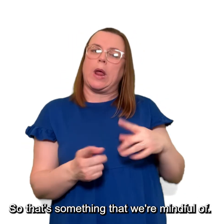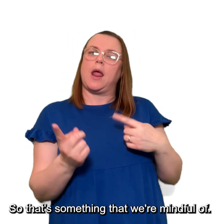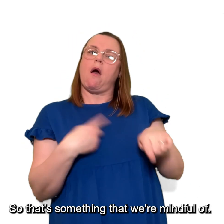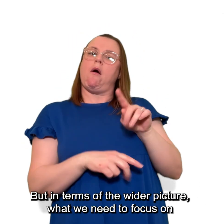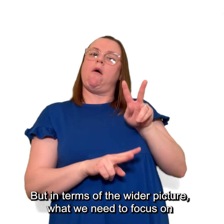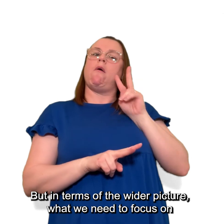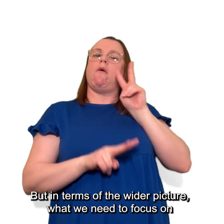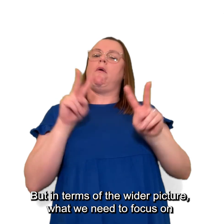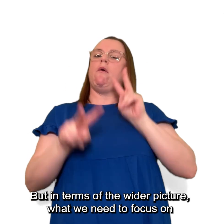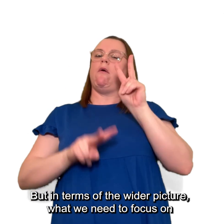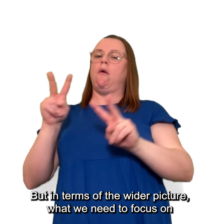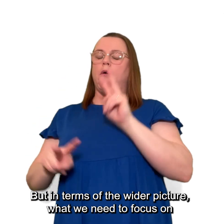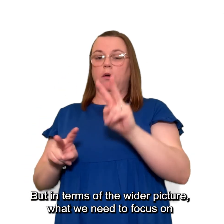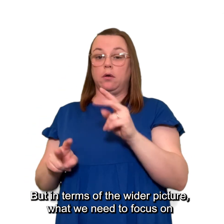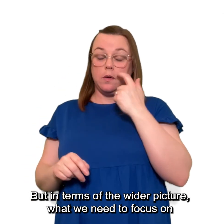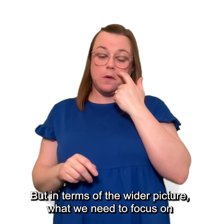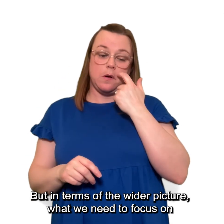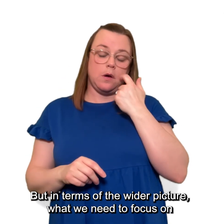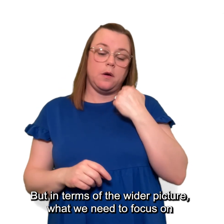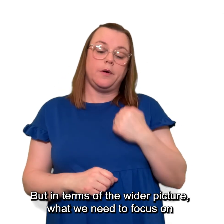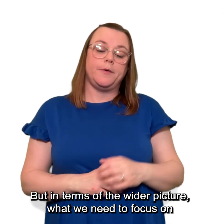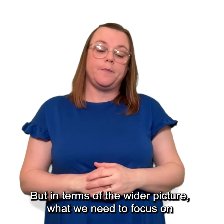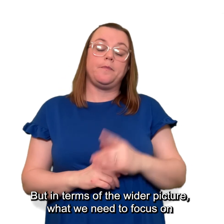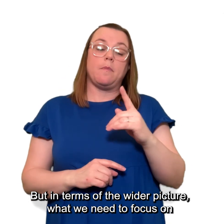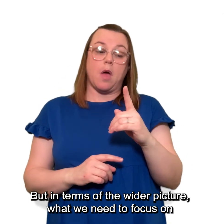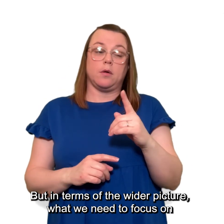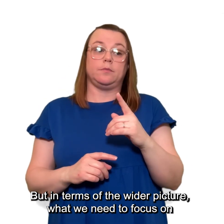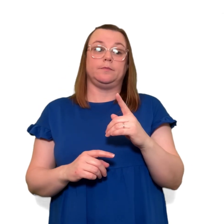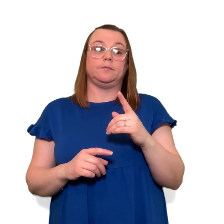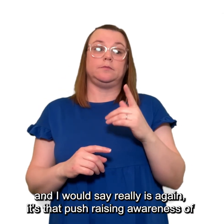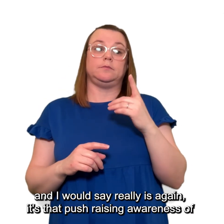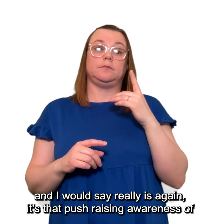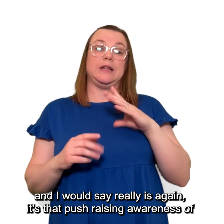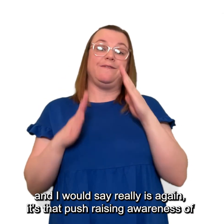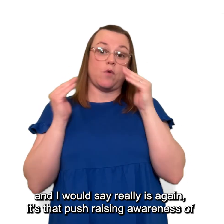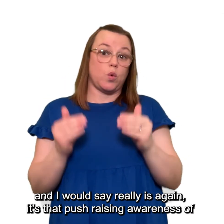of. But in terms of the wider picture, what we need to focus on,